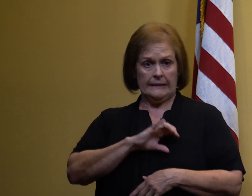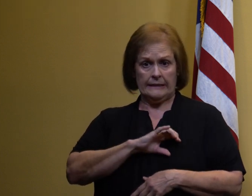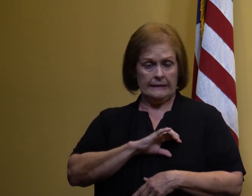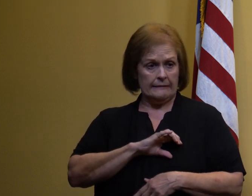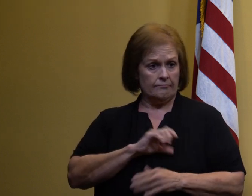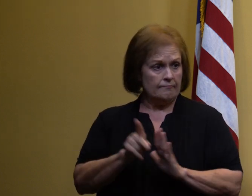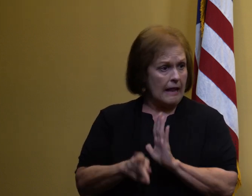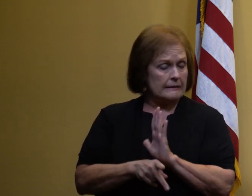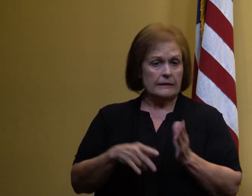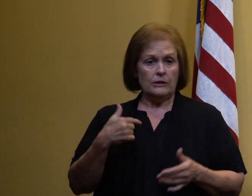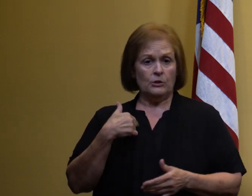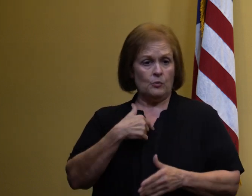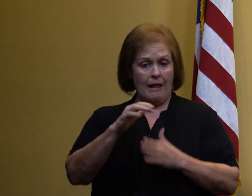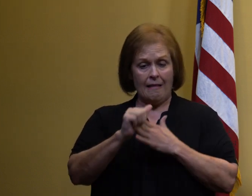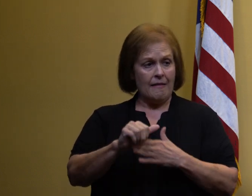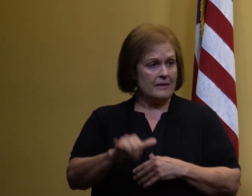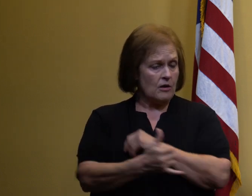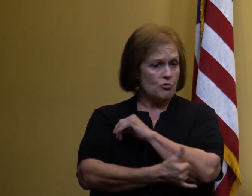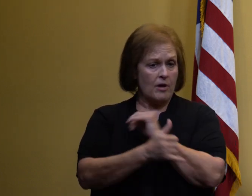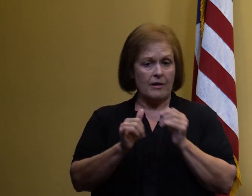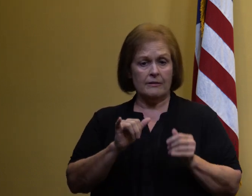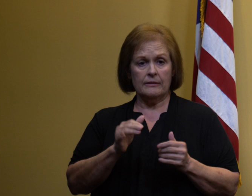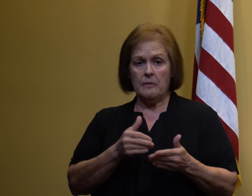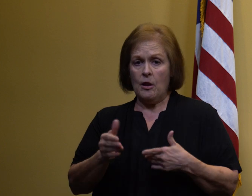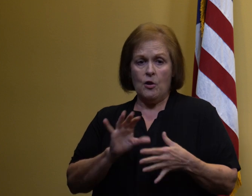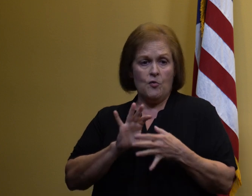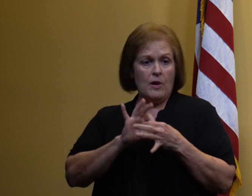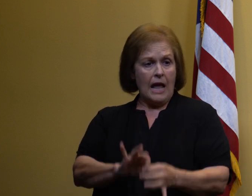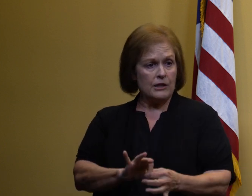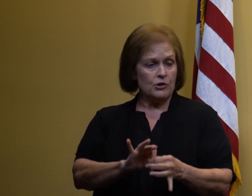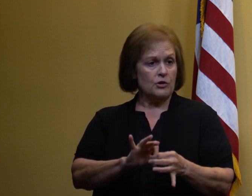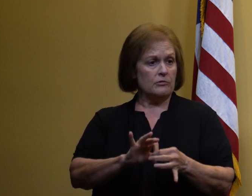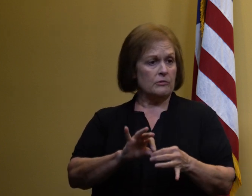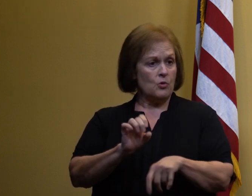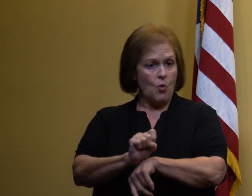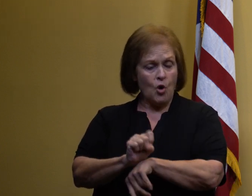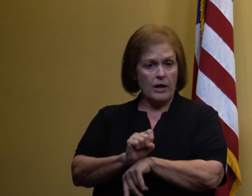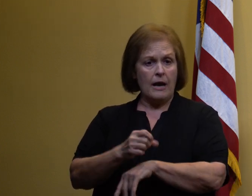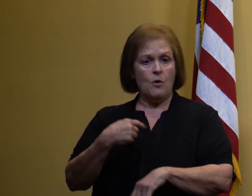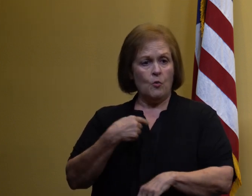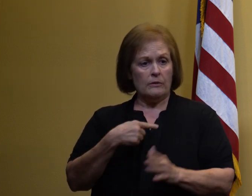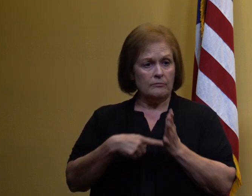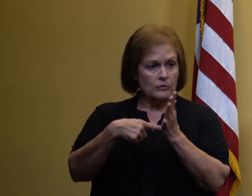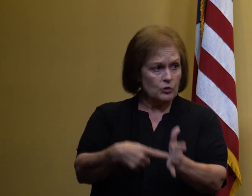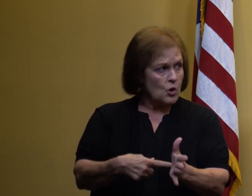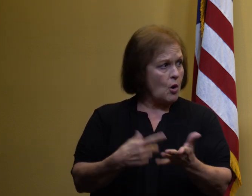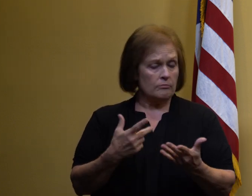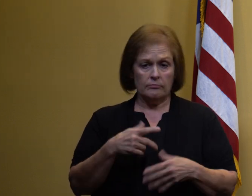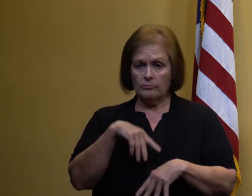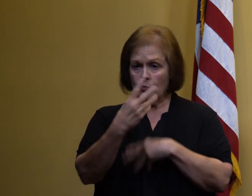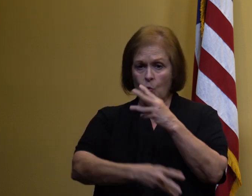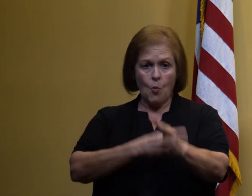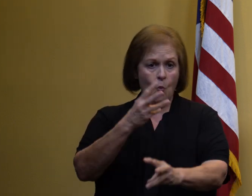we're leading in this country, even as it relates to being on the front lines and demonstrating, hosting